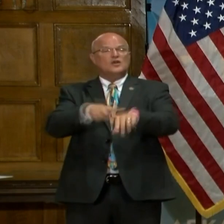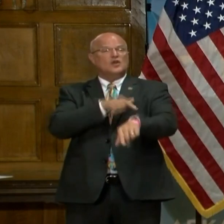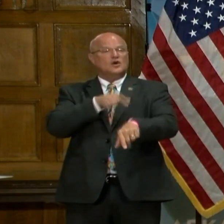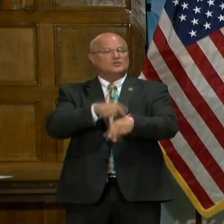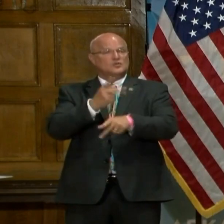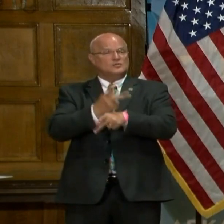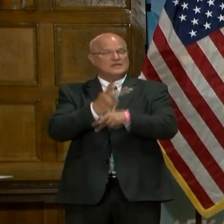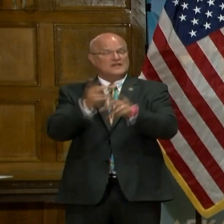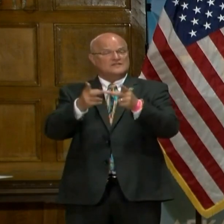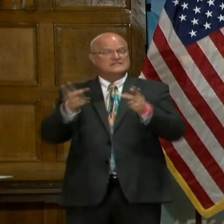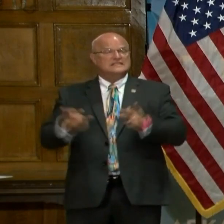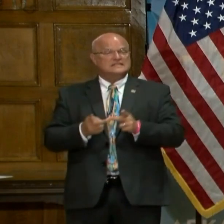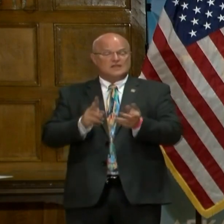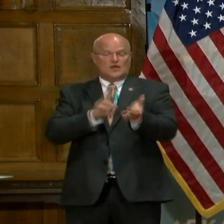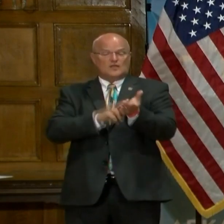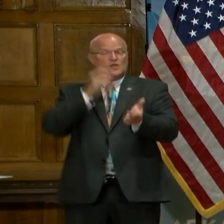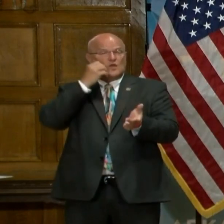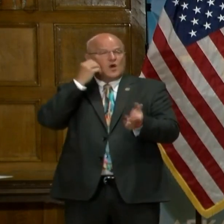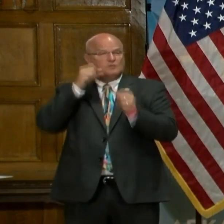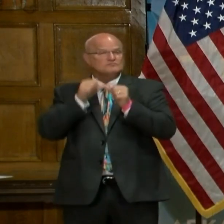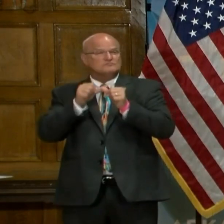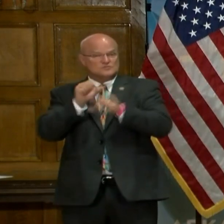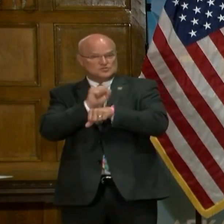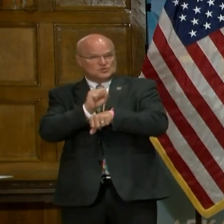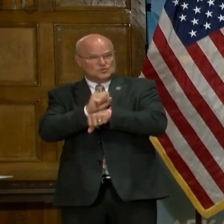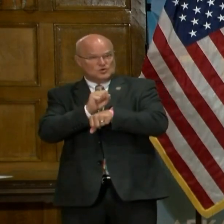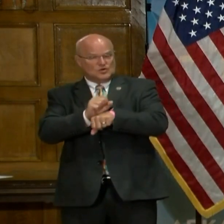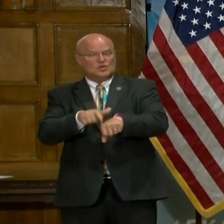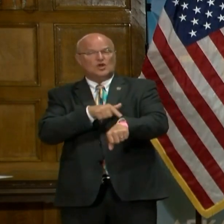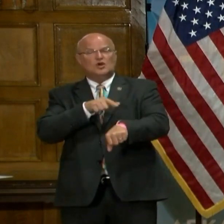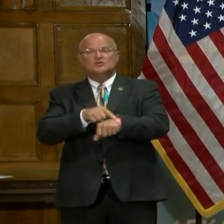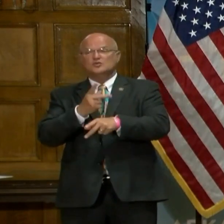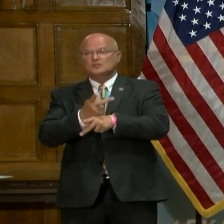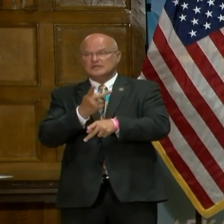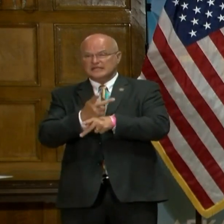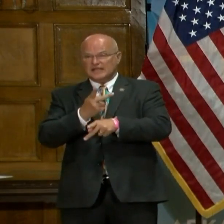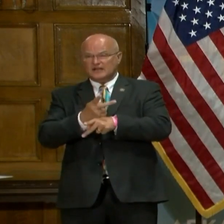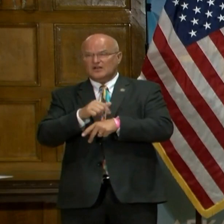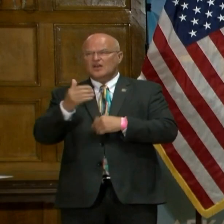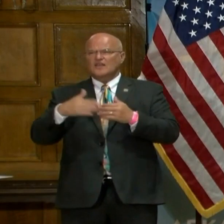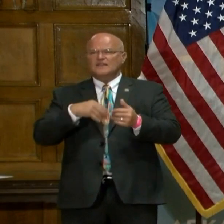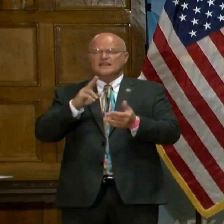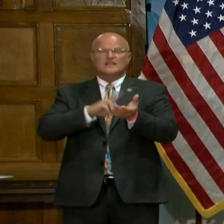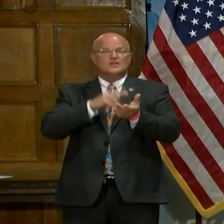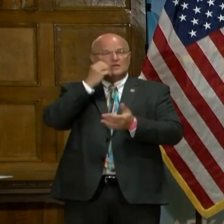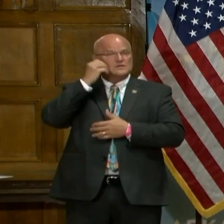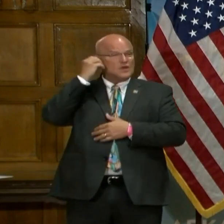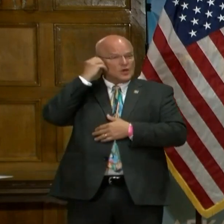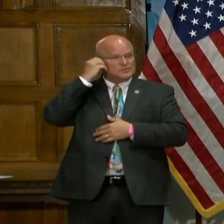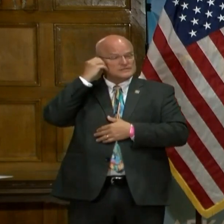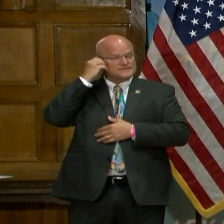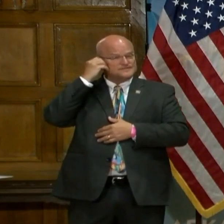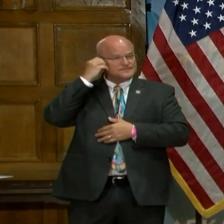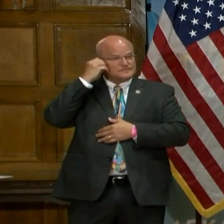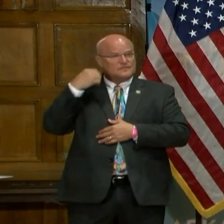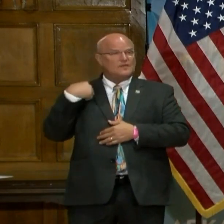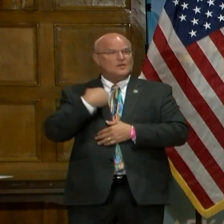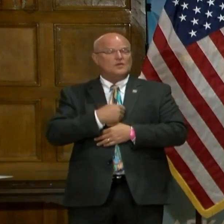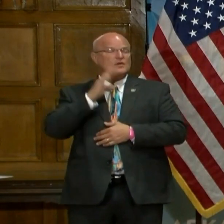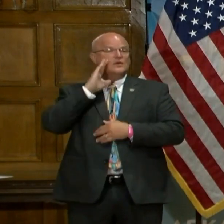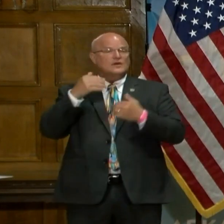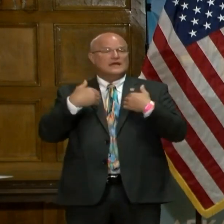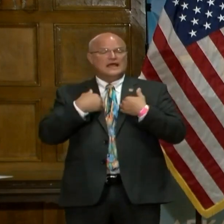care facilities. Well, the nursing homes will continue to work on long-term care facilities other than nursing homes. We will